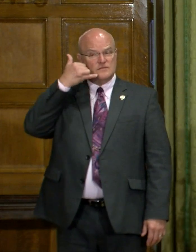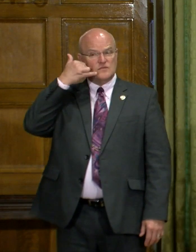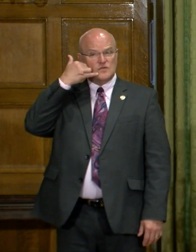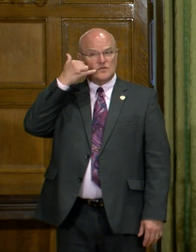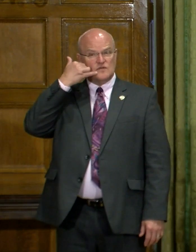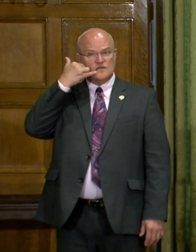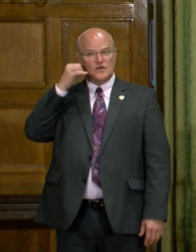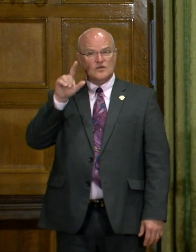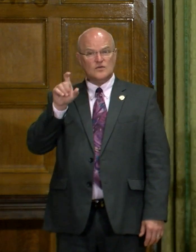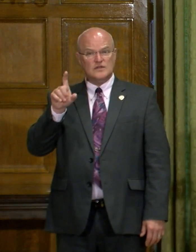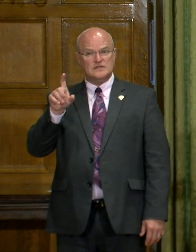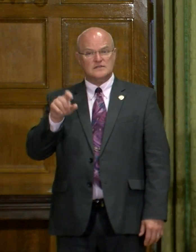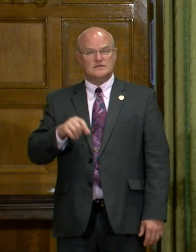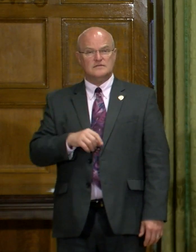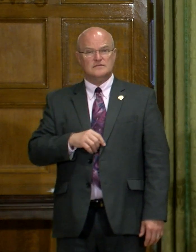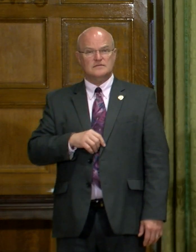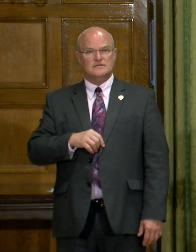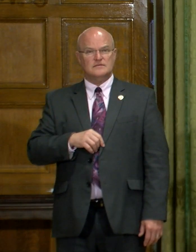remotely?